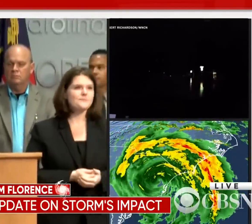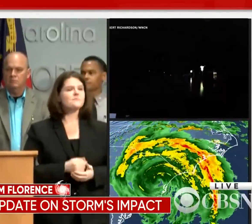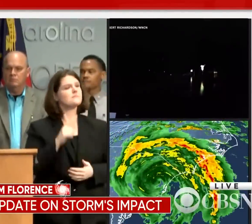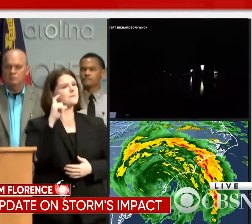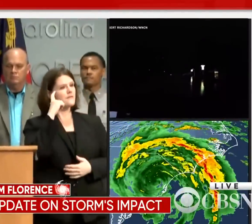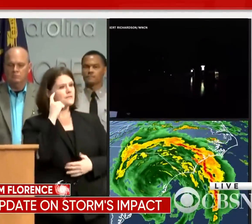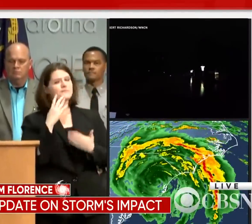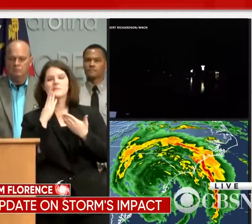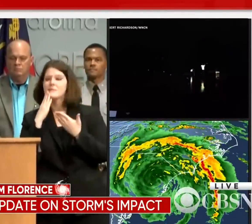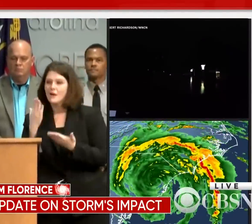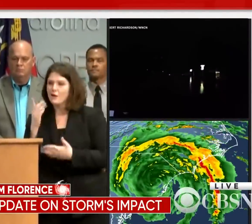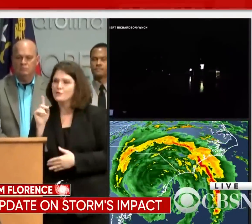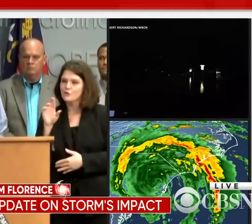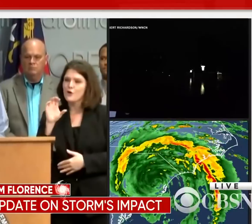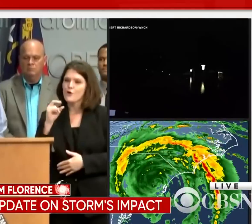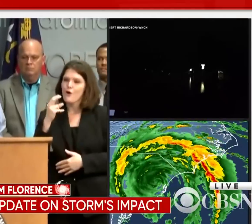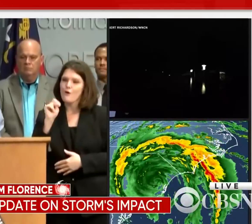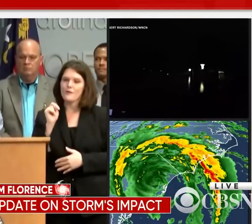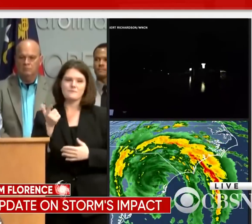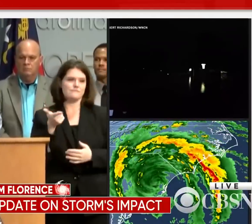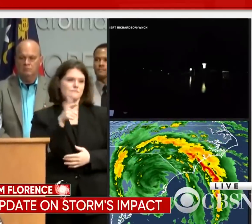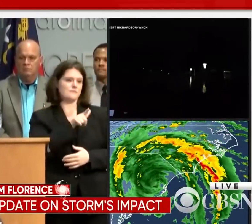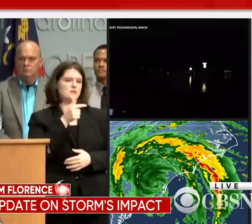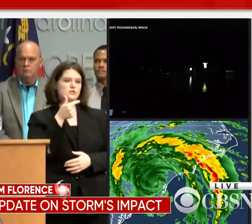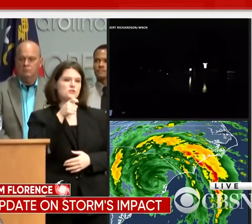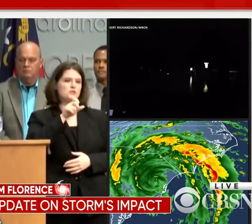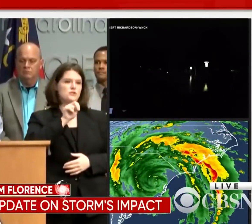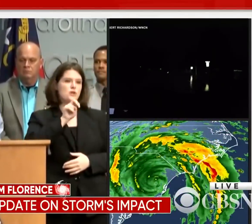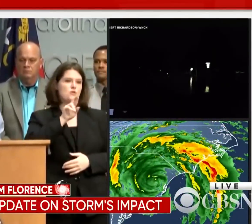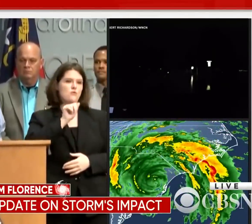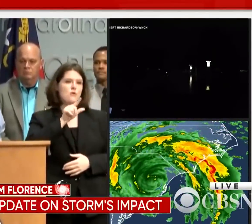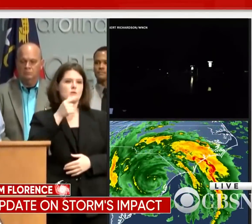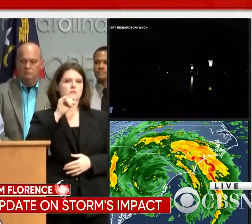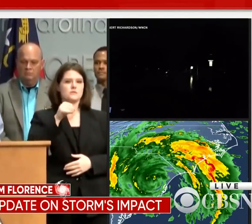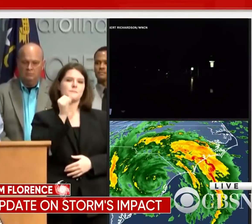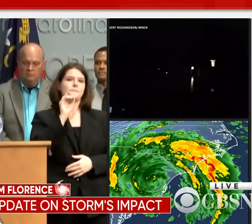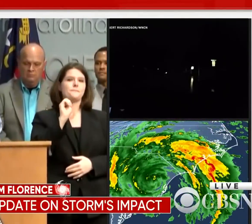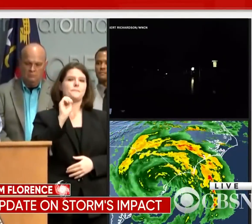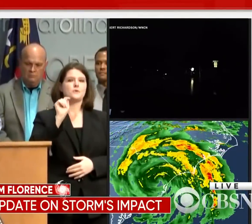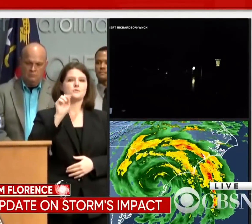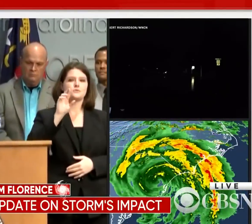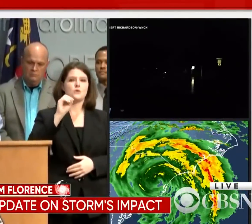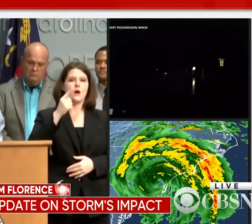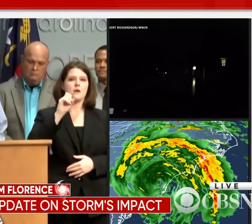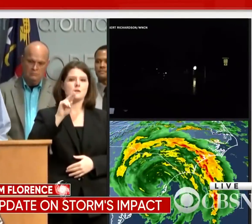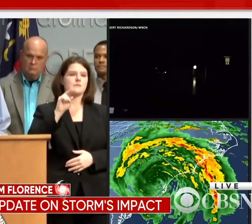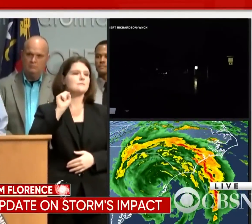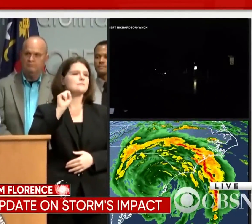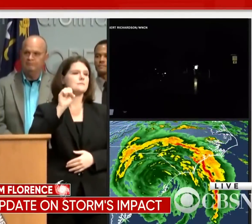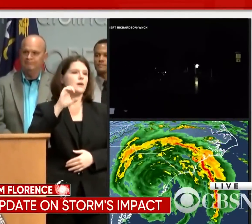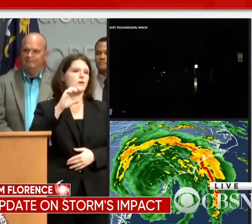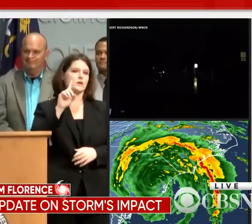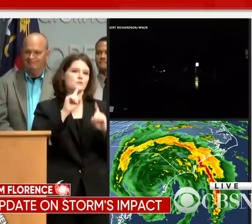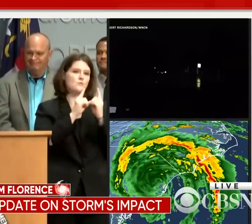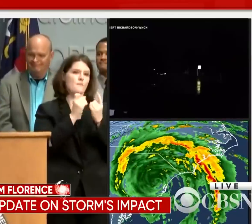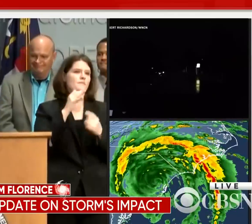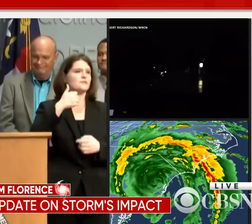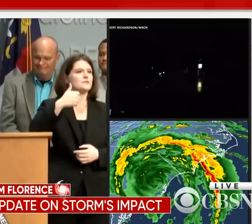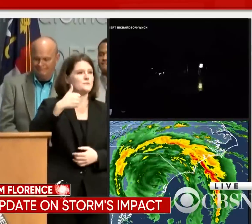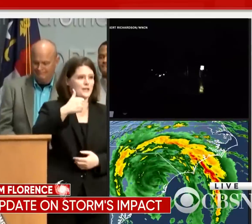Thank you, Dr. Cohen. Now we have General Jim Trogdon, who is our Secretary of the Department of Transportation.